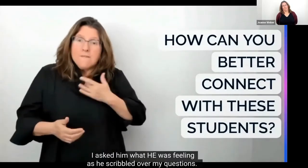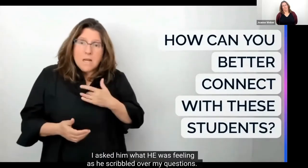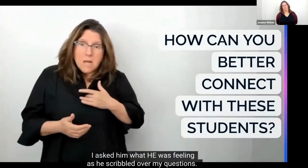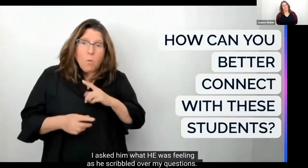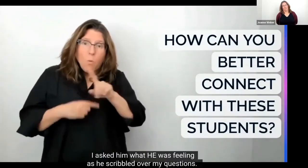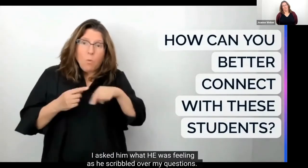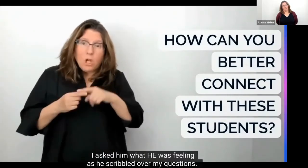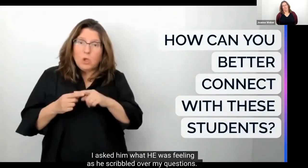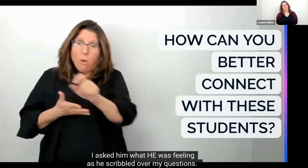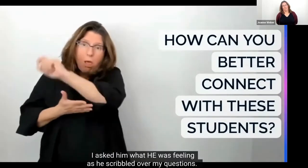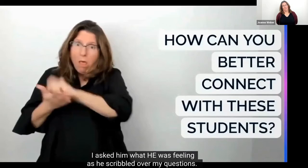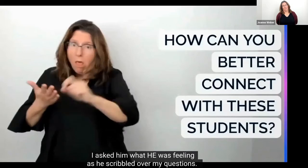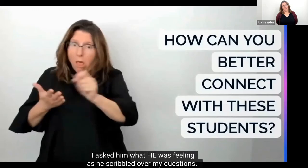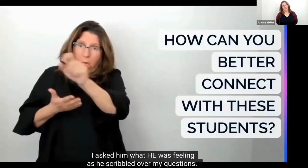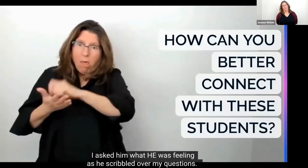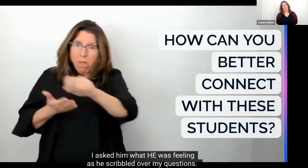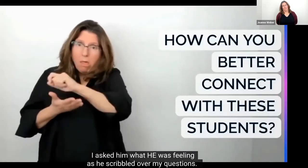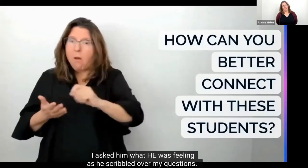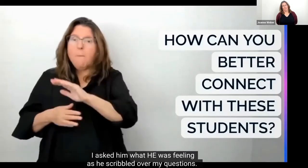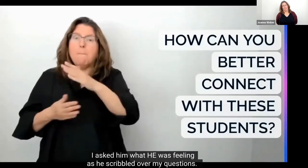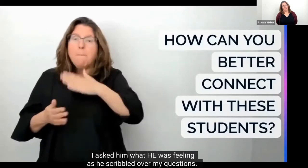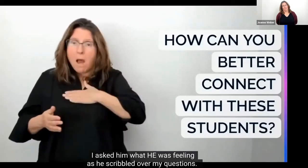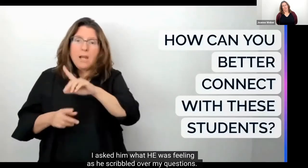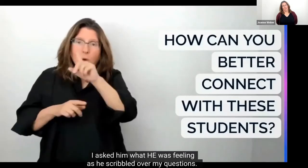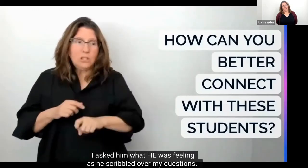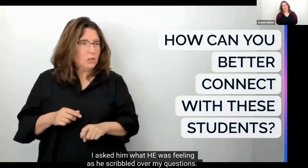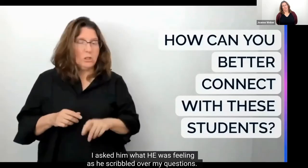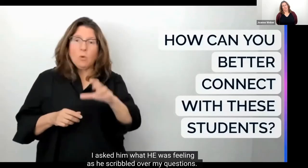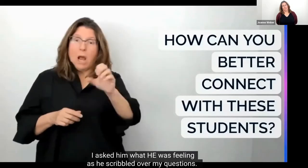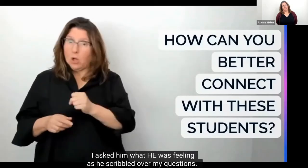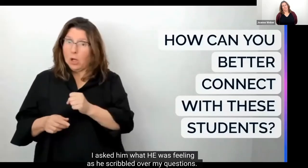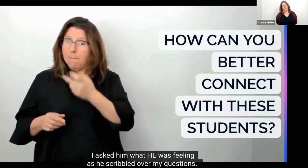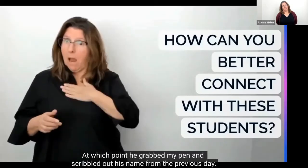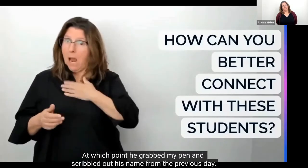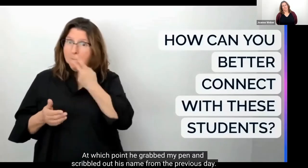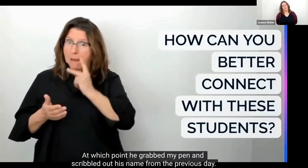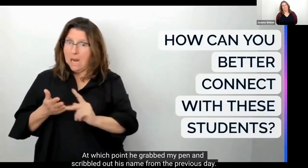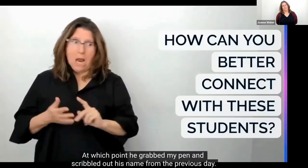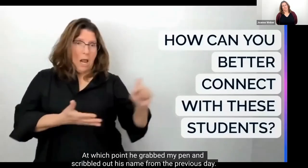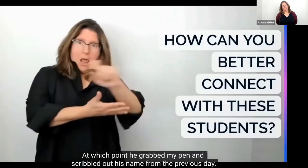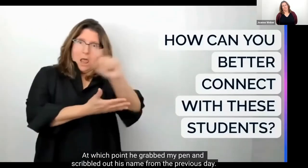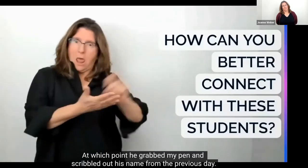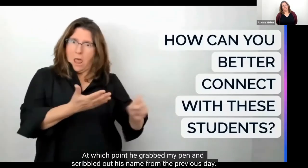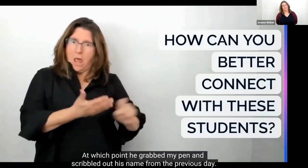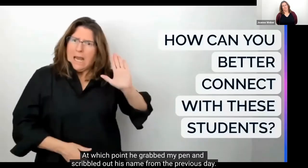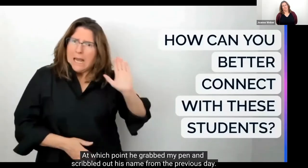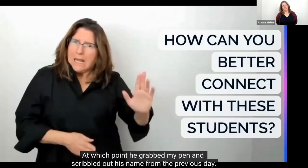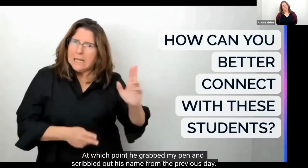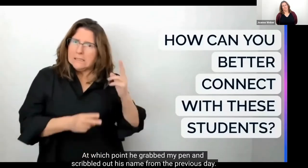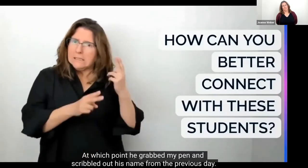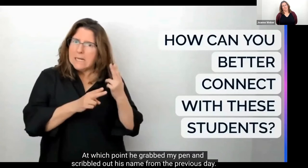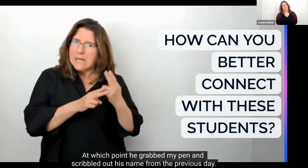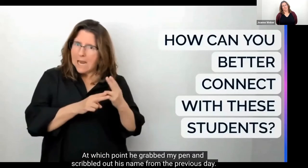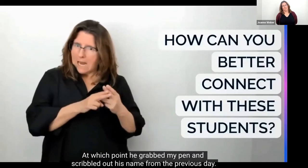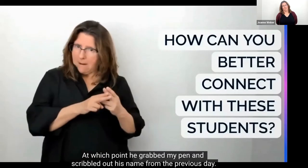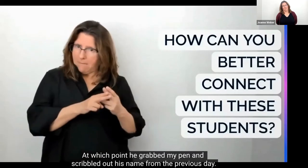I asked him what he was feeling as he scribbled over my questions, at which point he grabbed my pen and